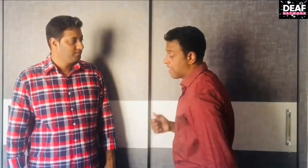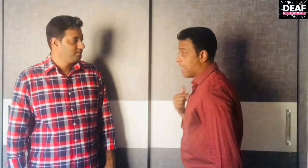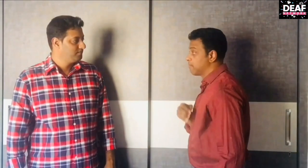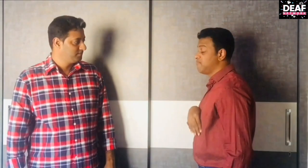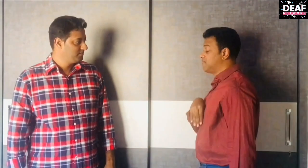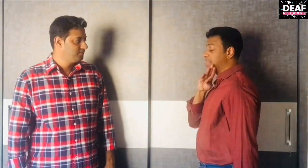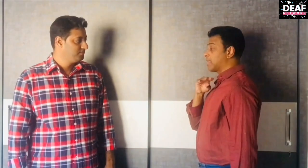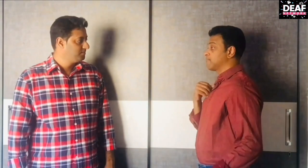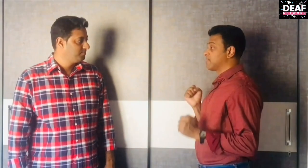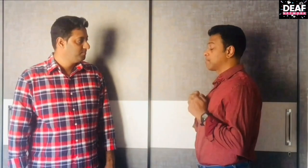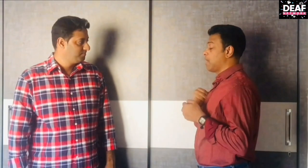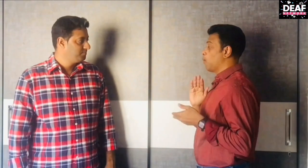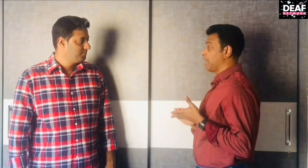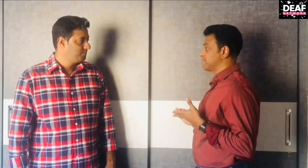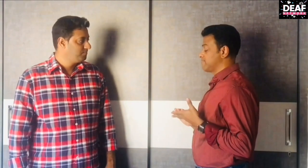I am filled up with my wife.